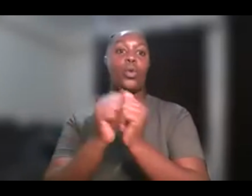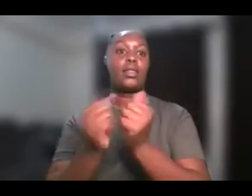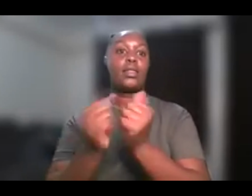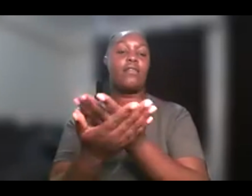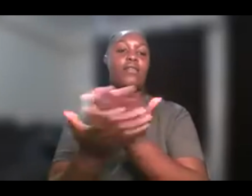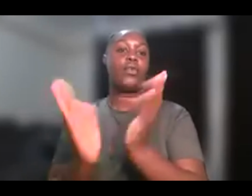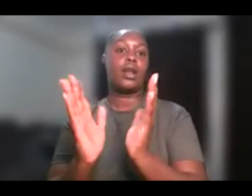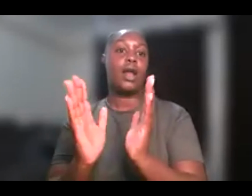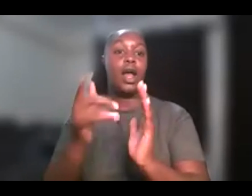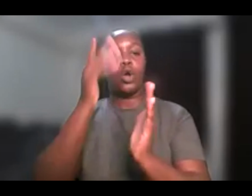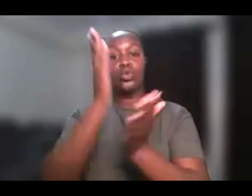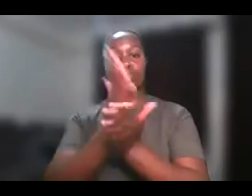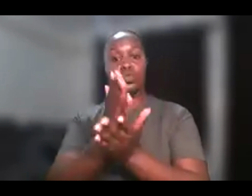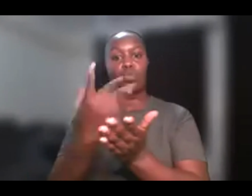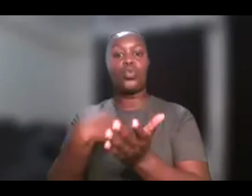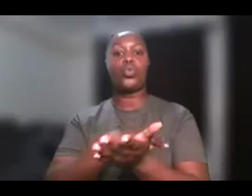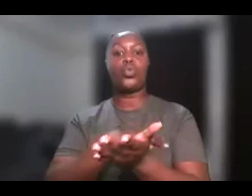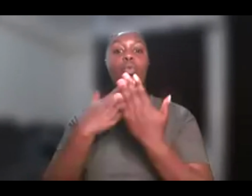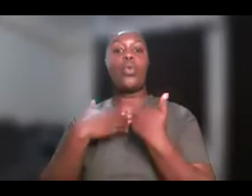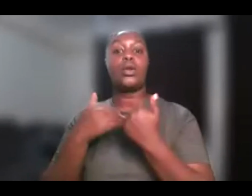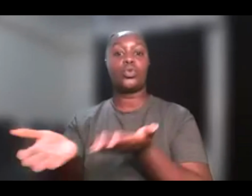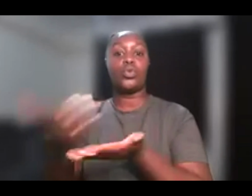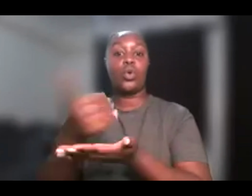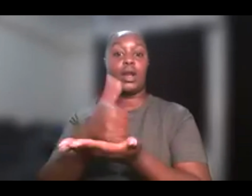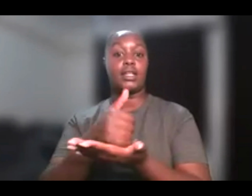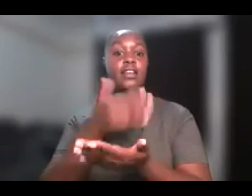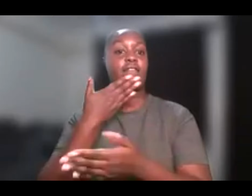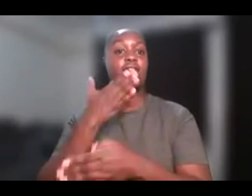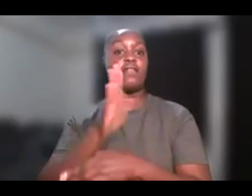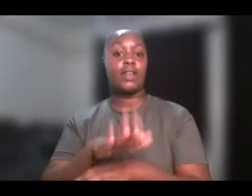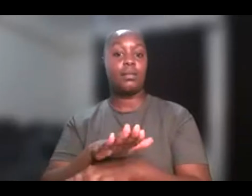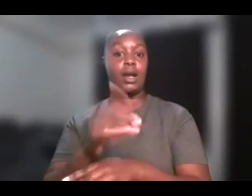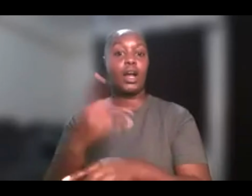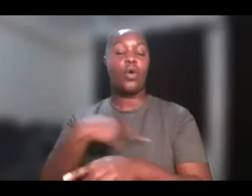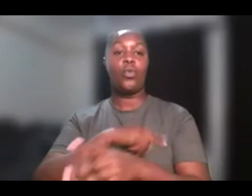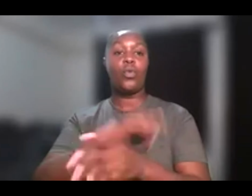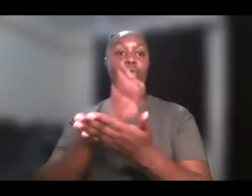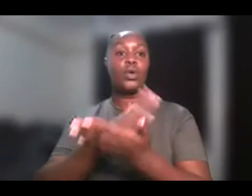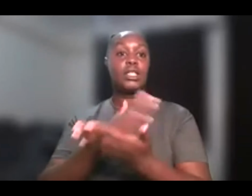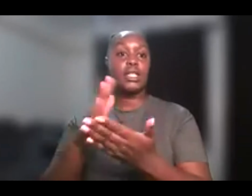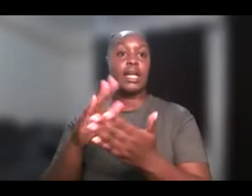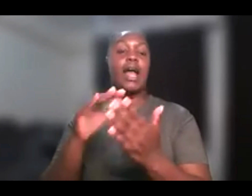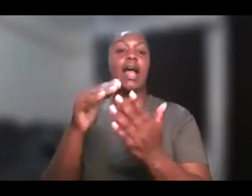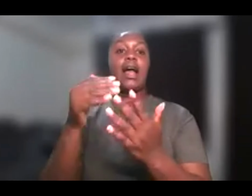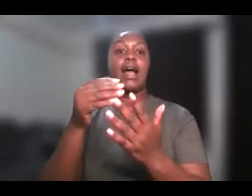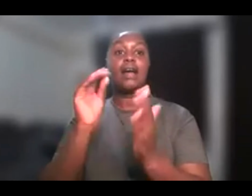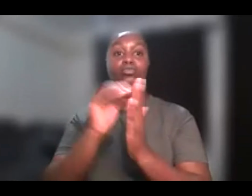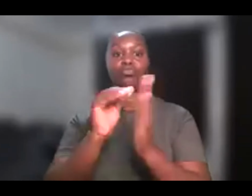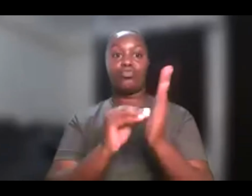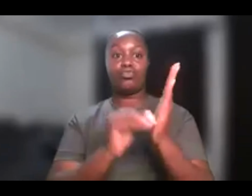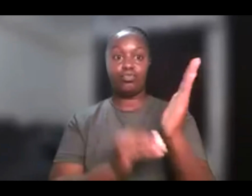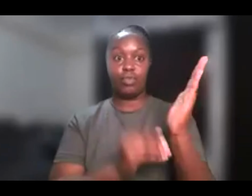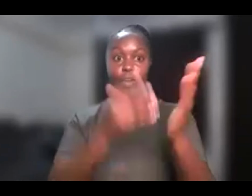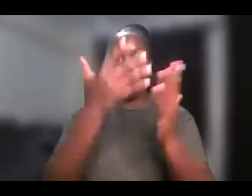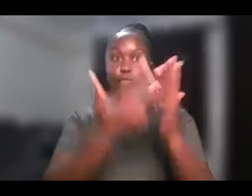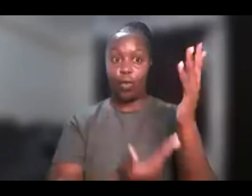collect all your feedback. We'll share a detailed form that you will be able to also answer all these questions, and that